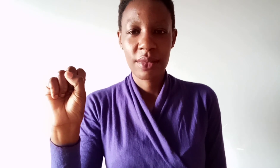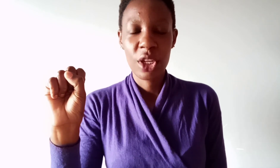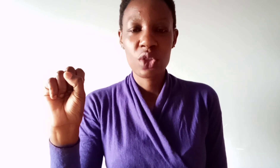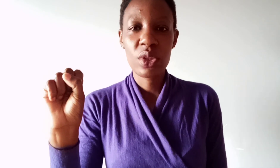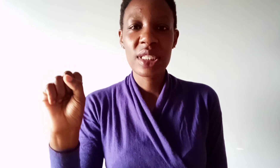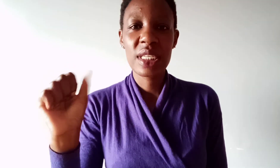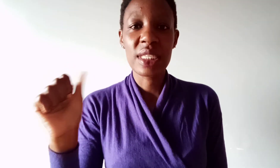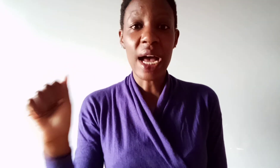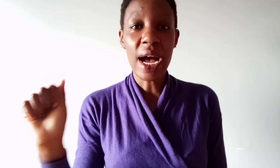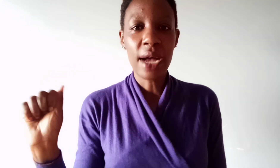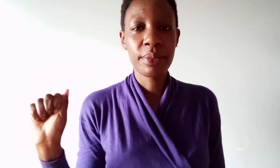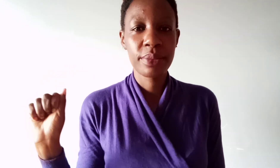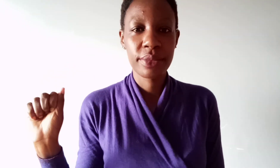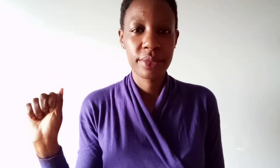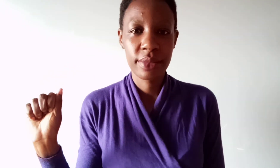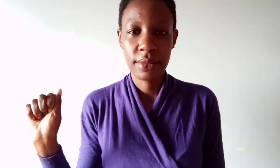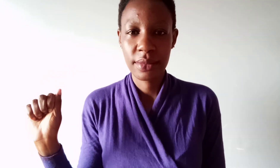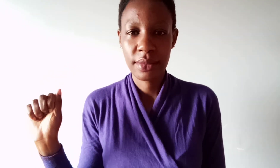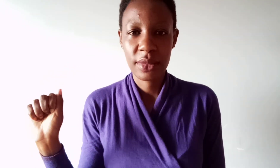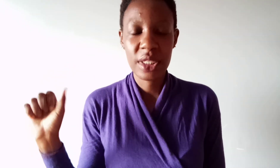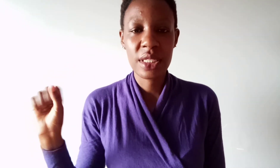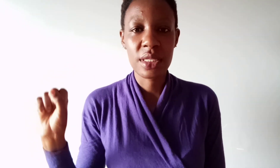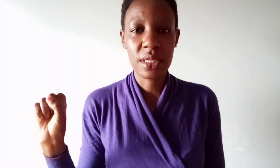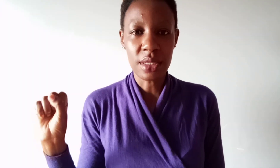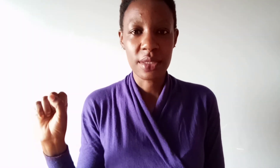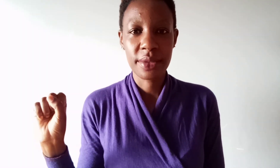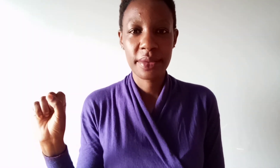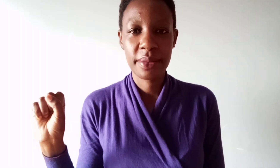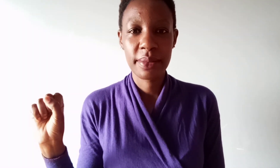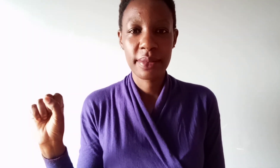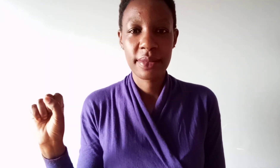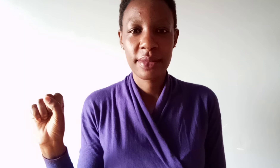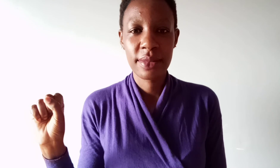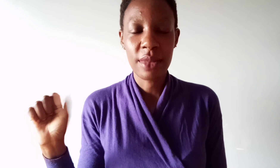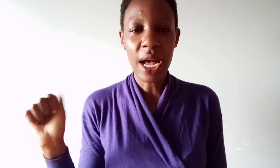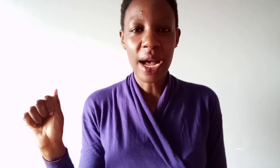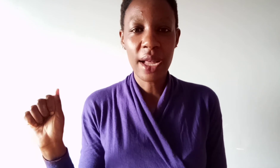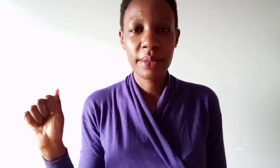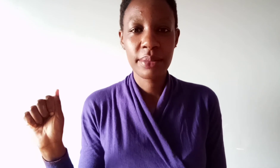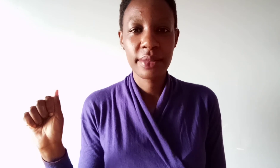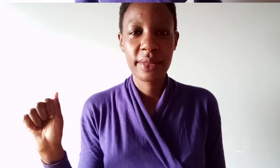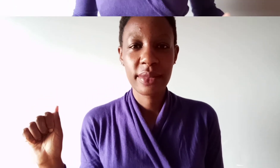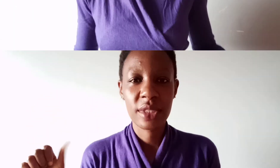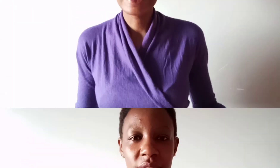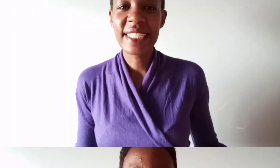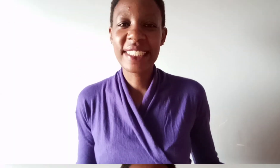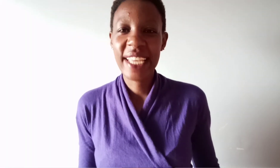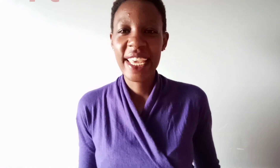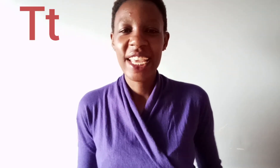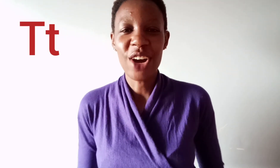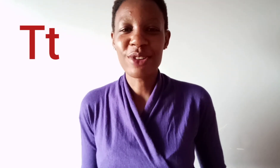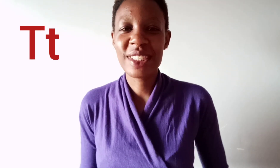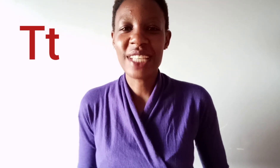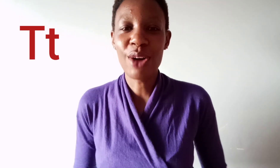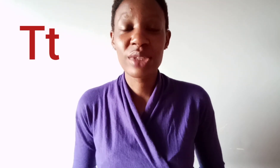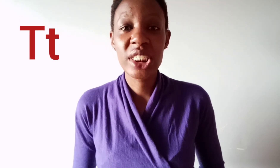So this is A, this is S. A. Letter T or sound